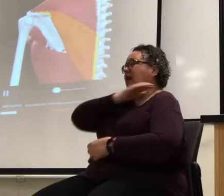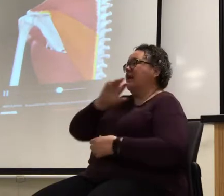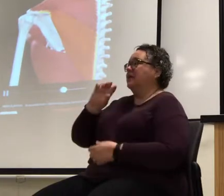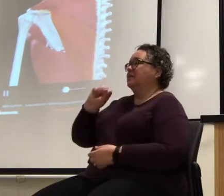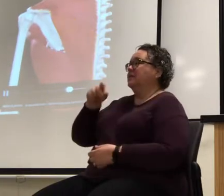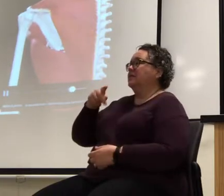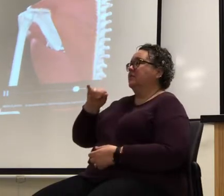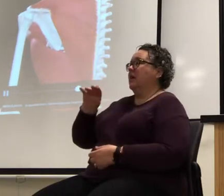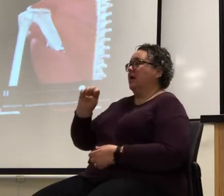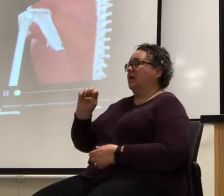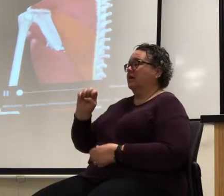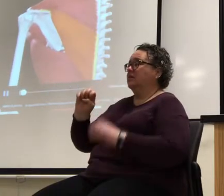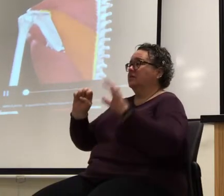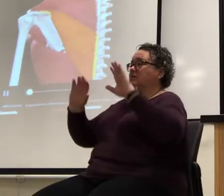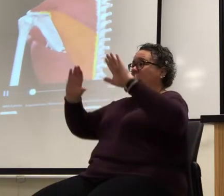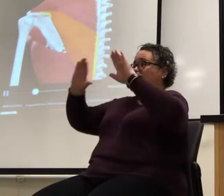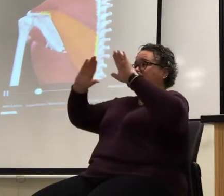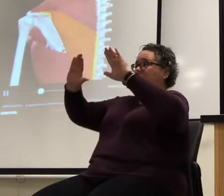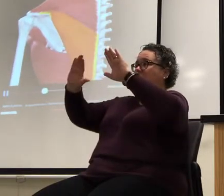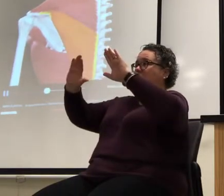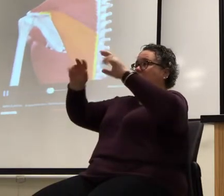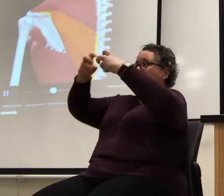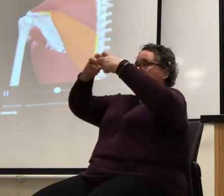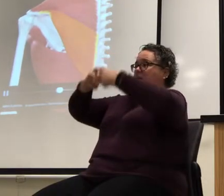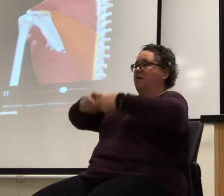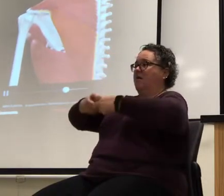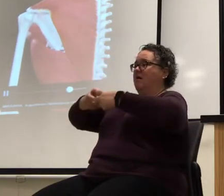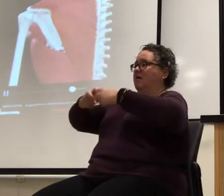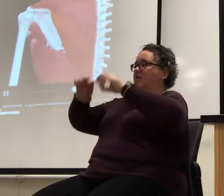And it will depress.